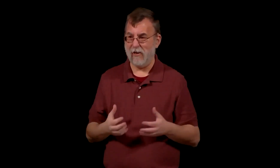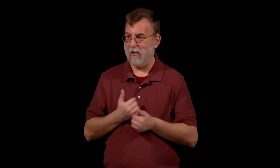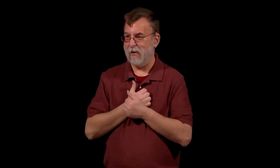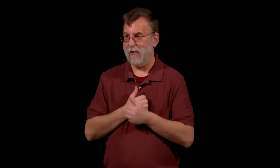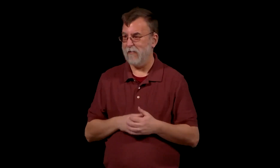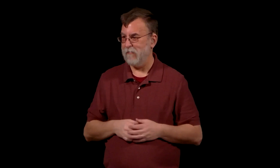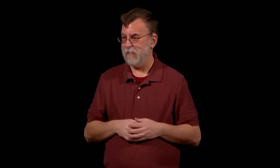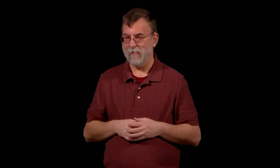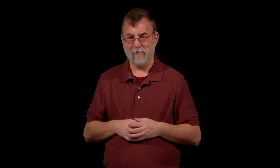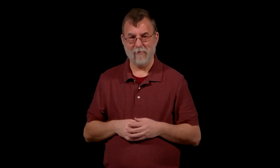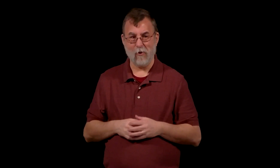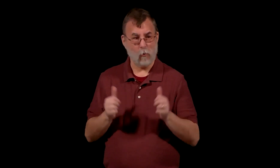much love.